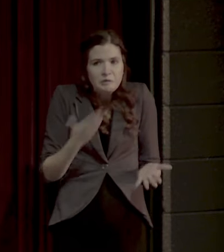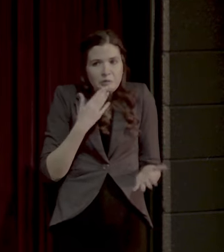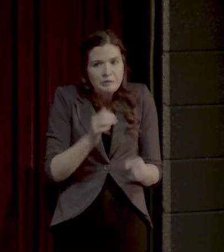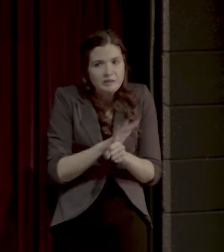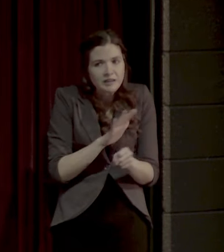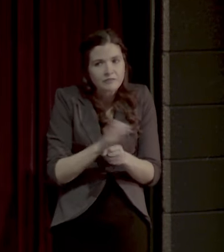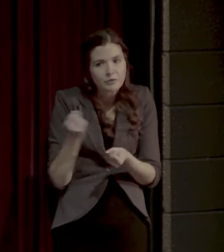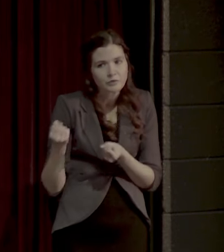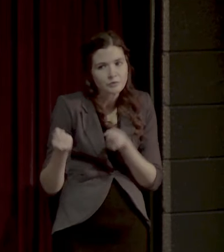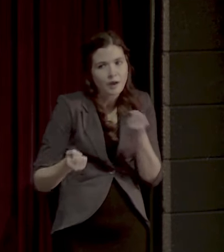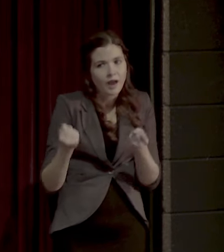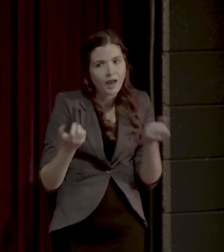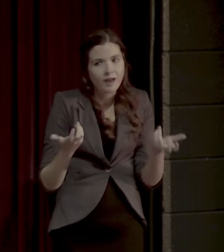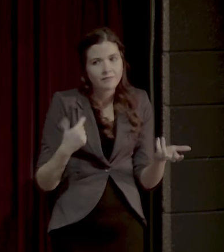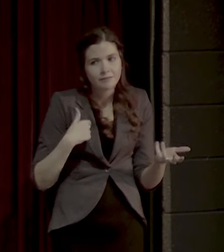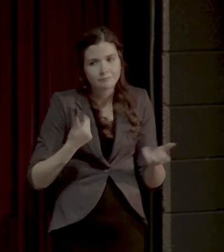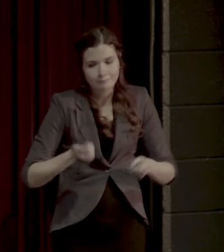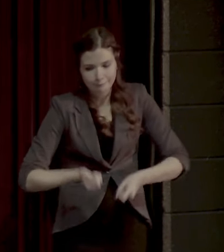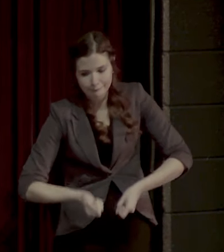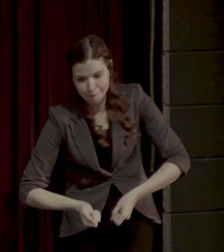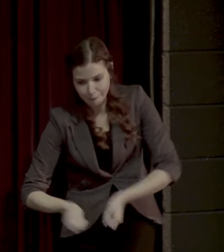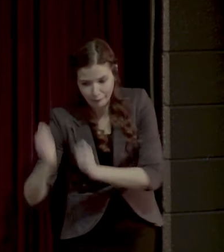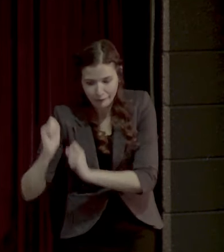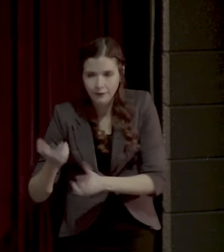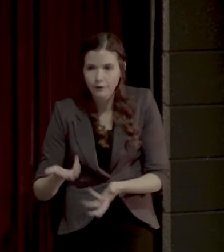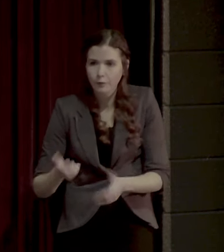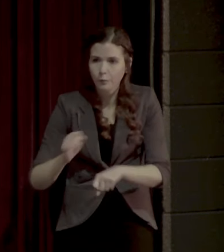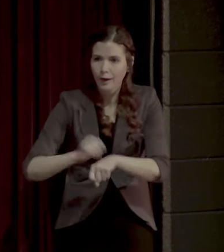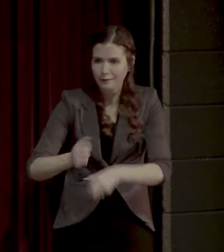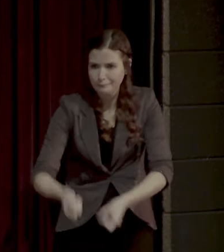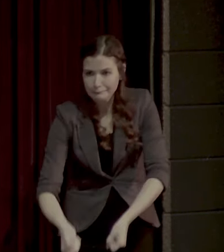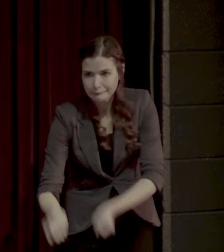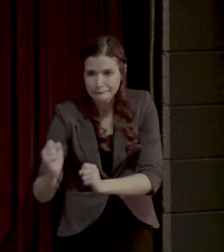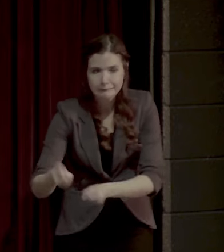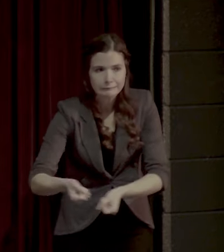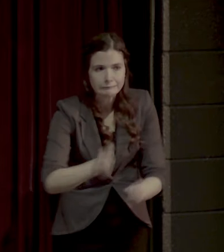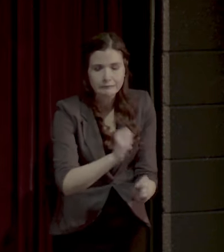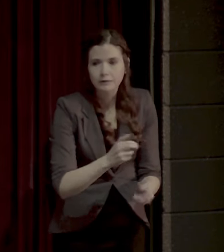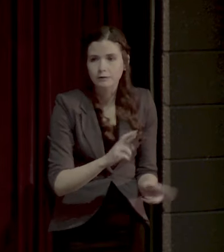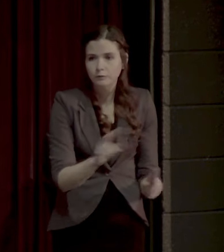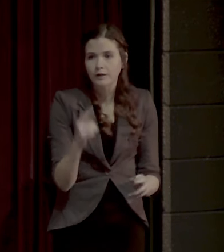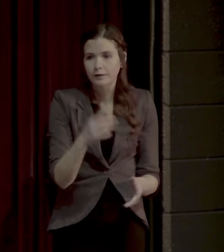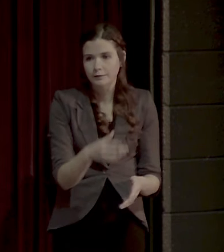the tractor and shovel the great big rocks out of the fields as we got ready for planting.